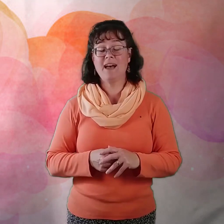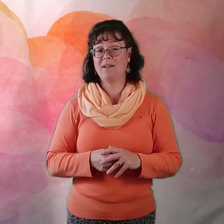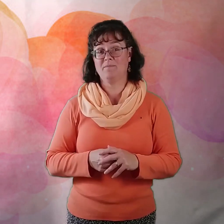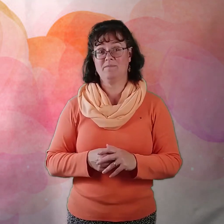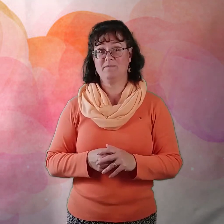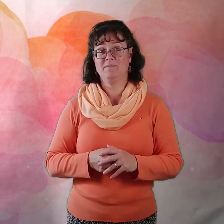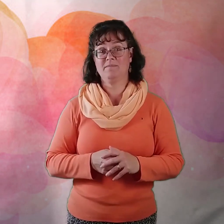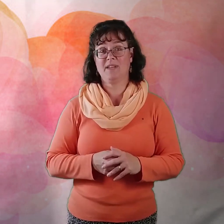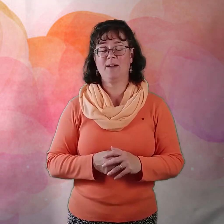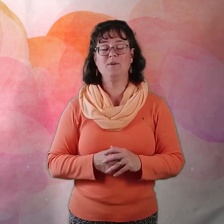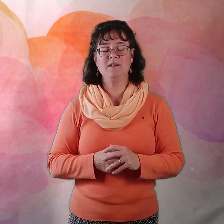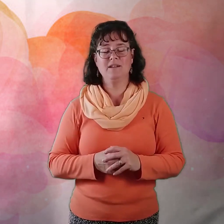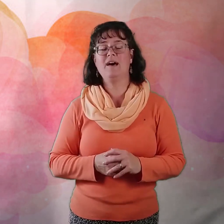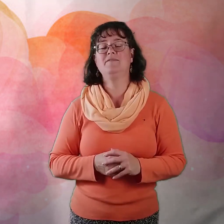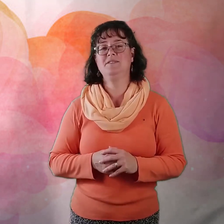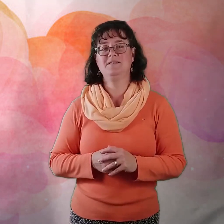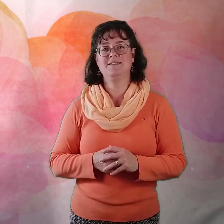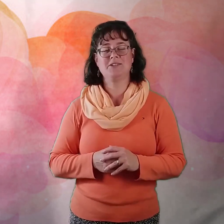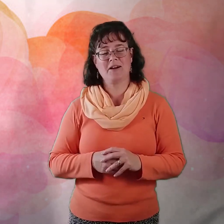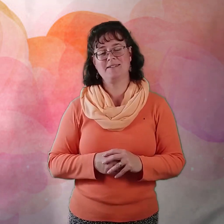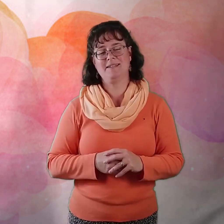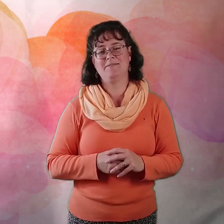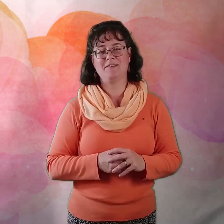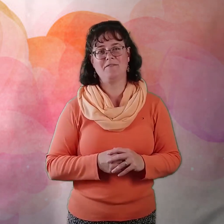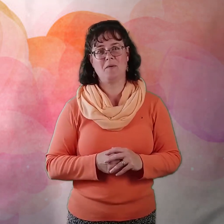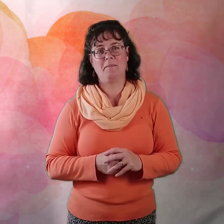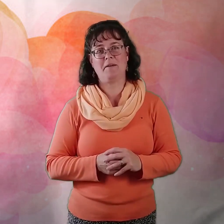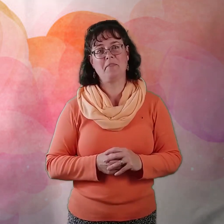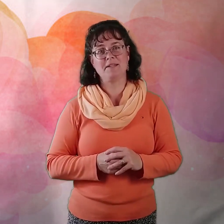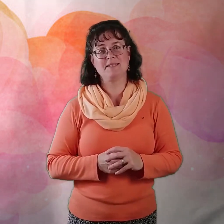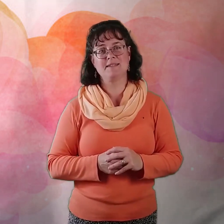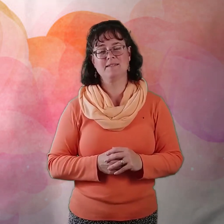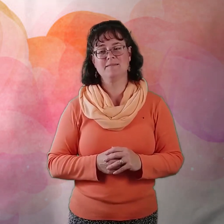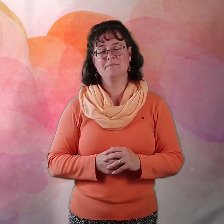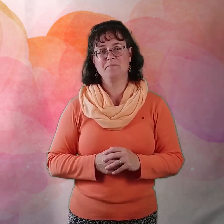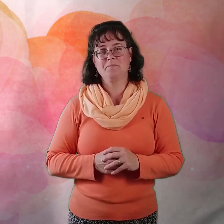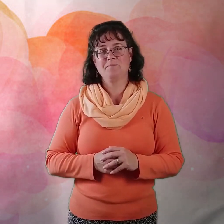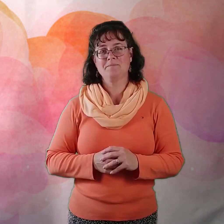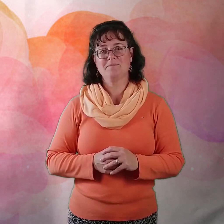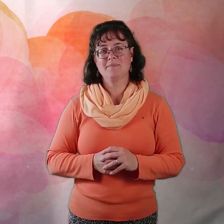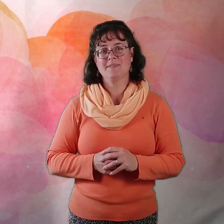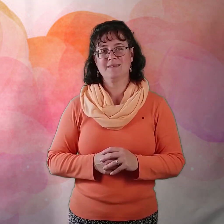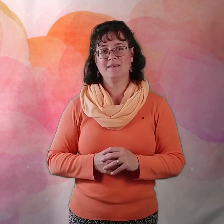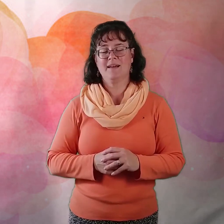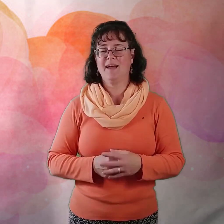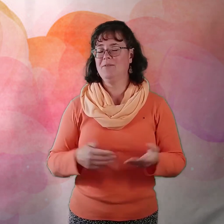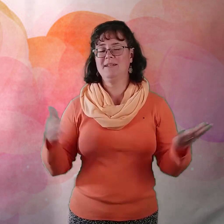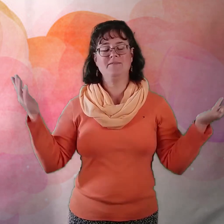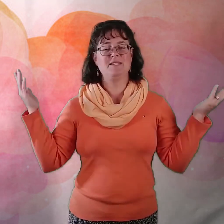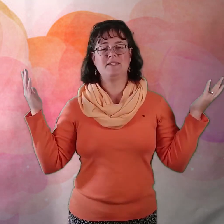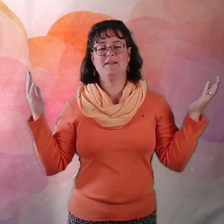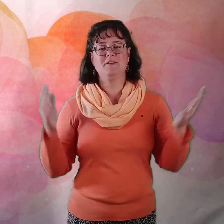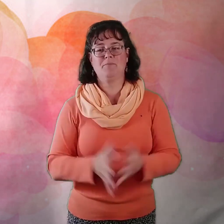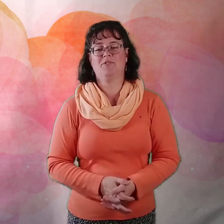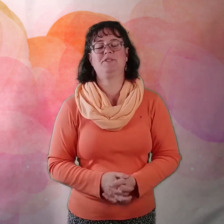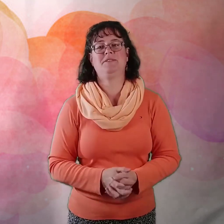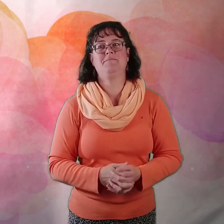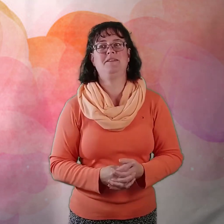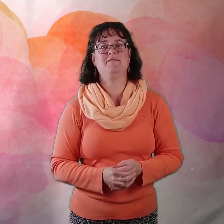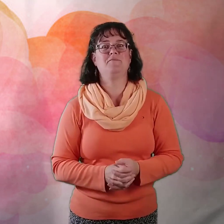Anytime. I would love to talk to you on the phone about this. I would love to sit on your porch in the middle of